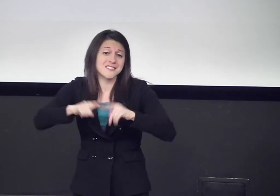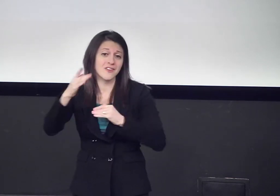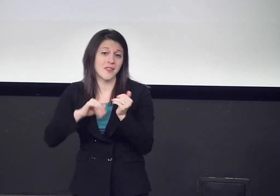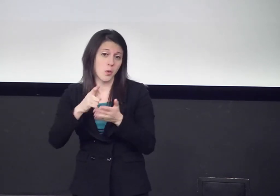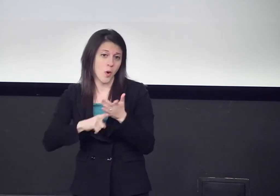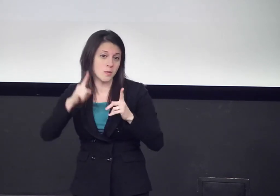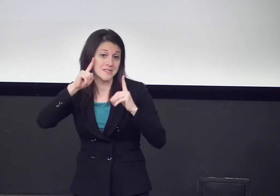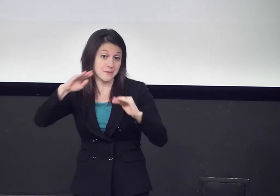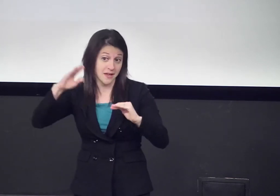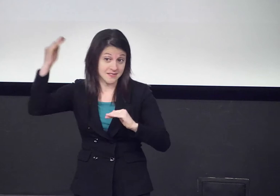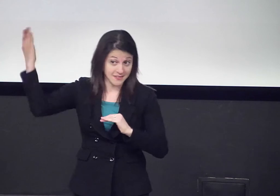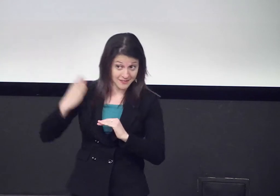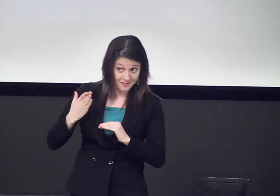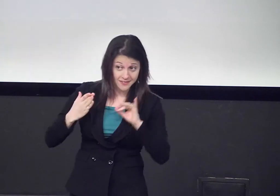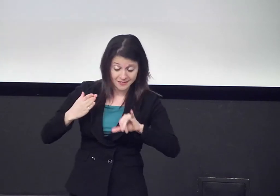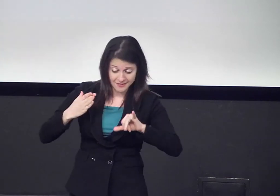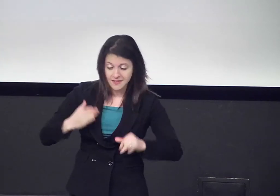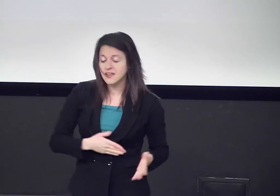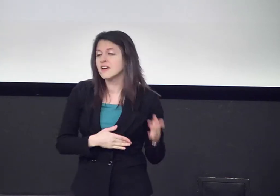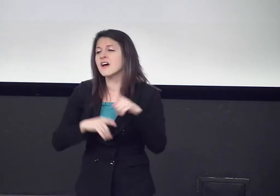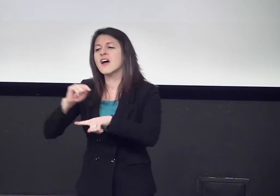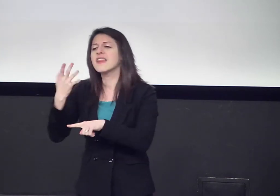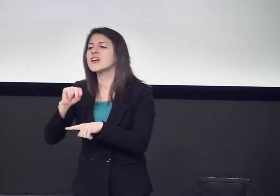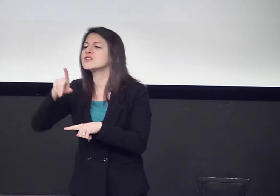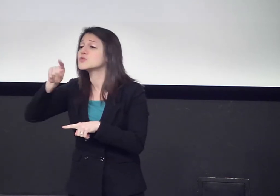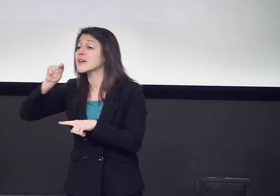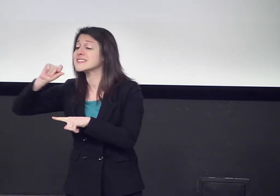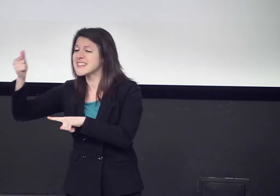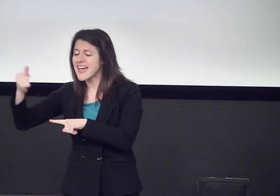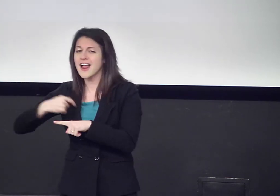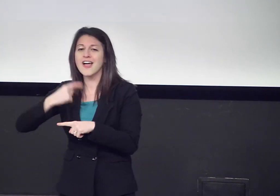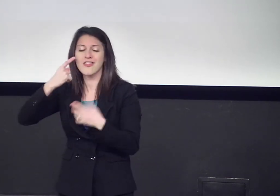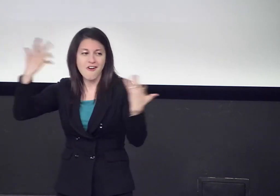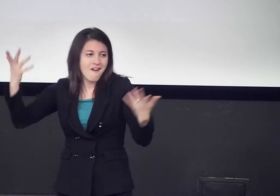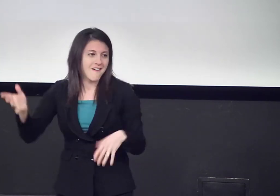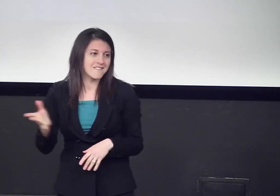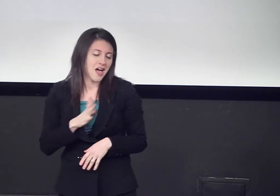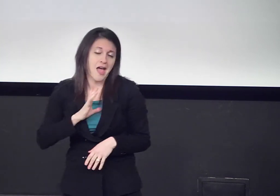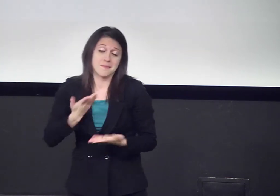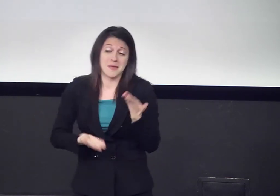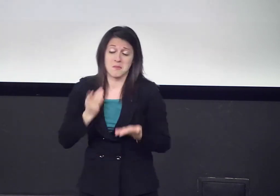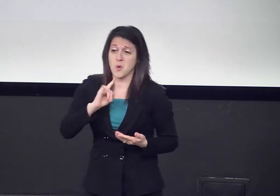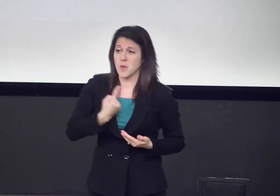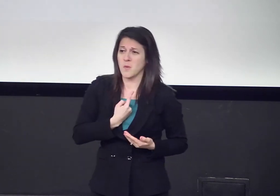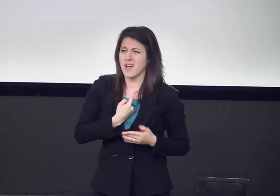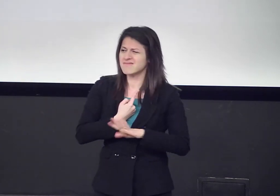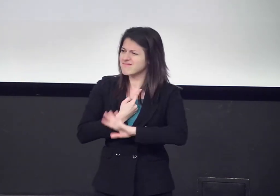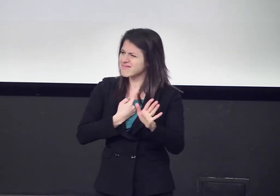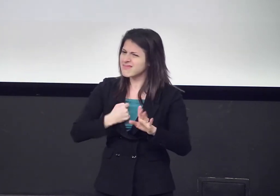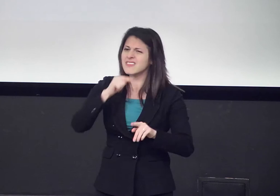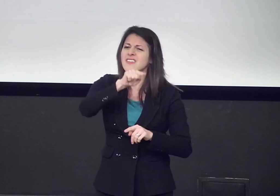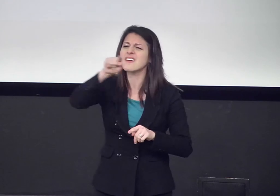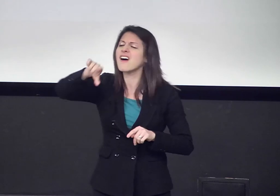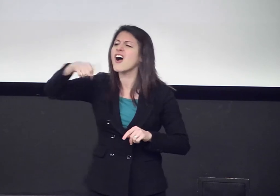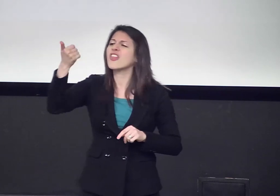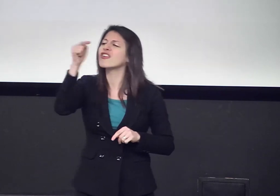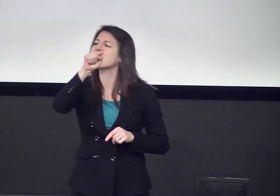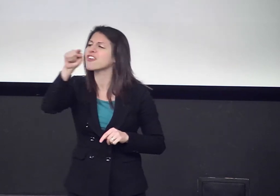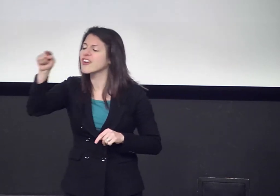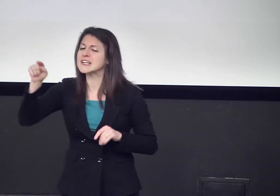And so what I ended up doing during a call was different than what they told me I was supposed to be doing. And I thought that I was the